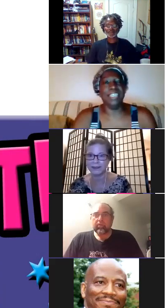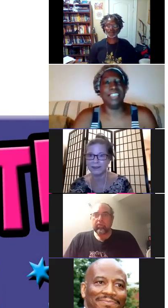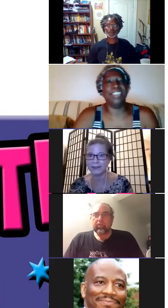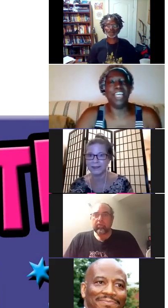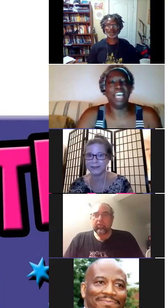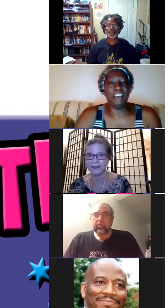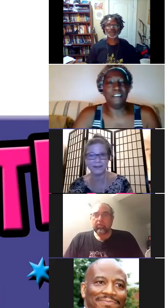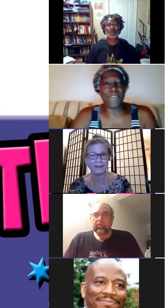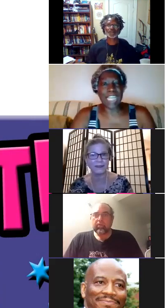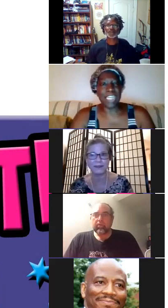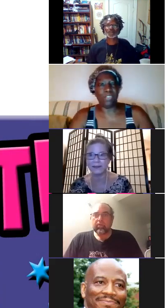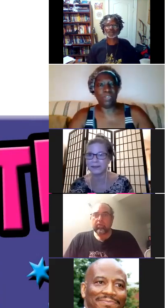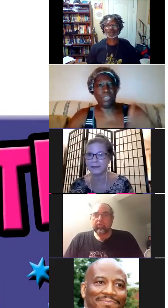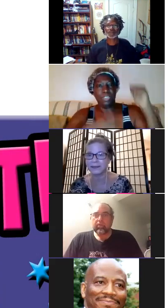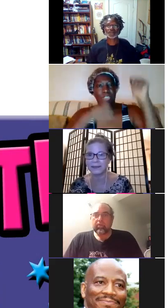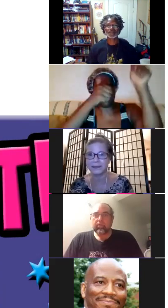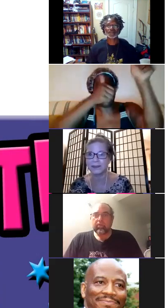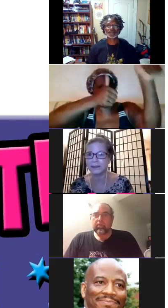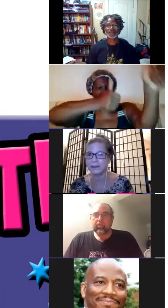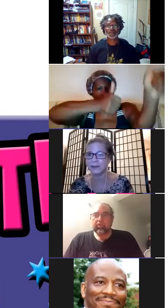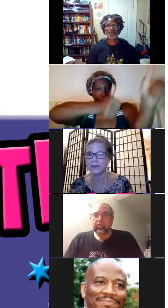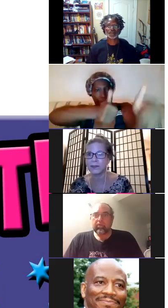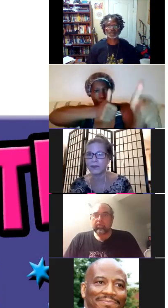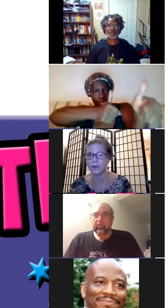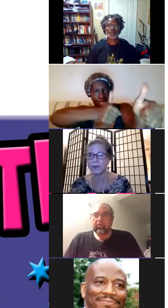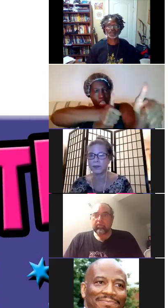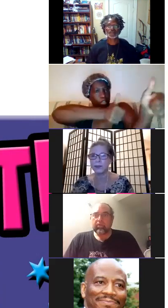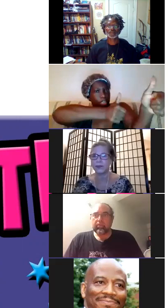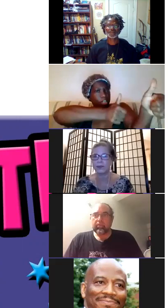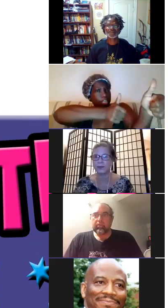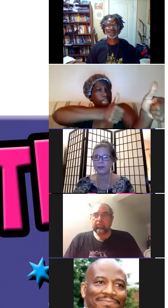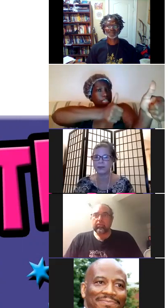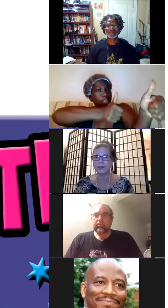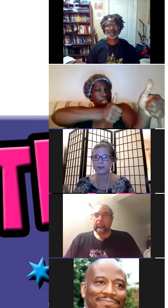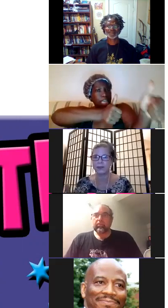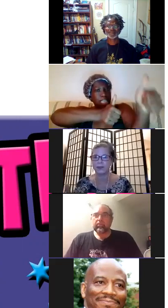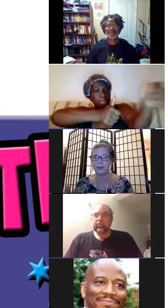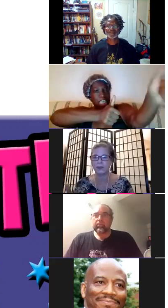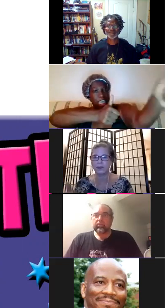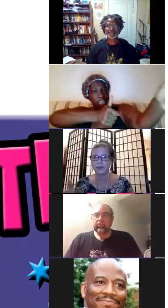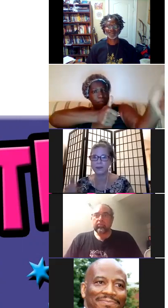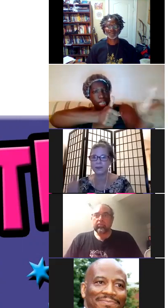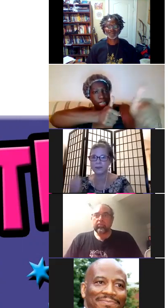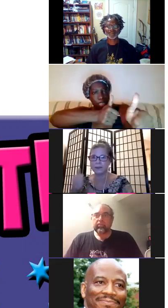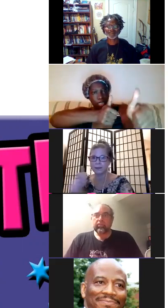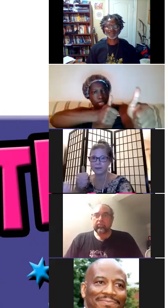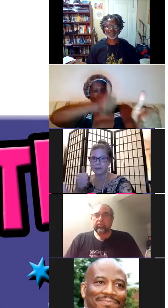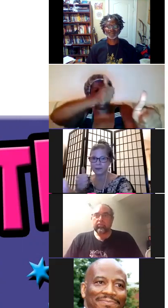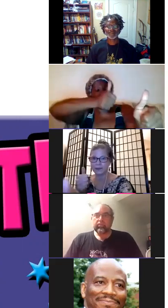Okay. Follow. You take your two thumbs. Your non-dominant hand in